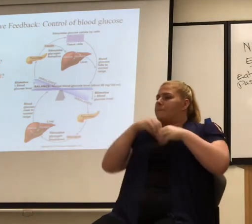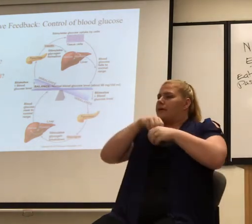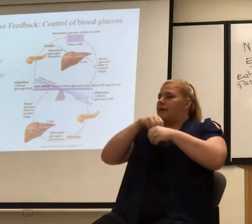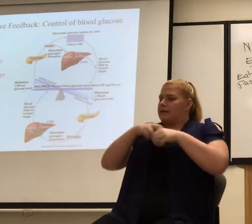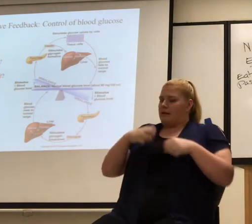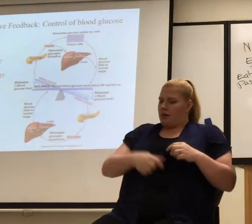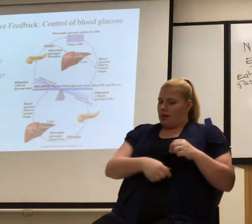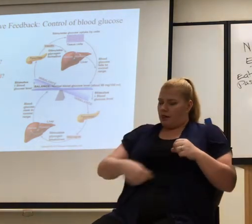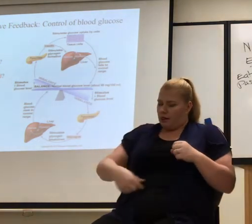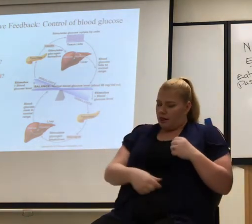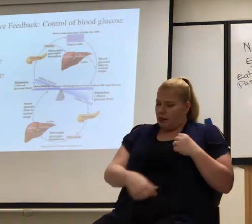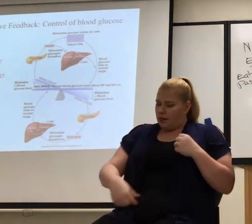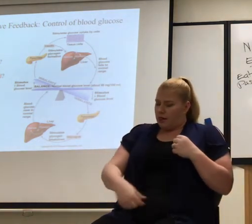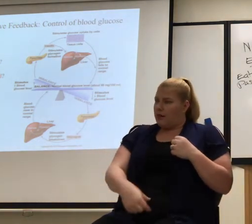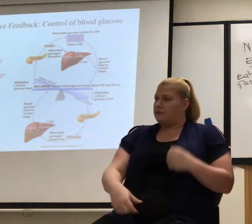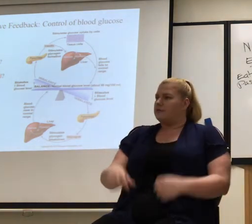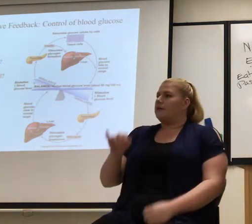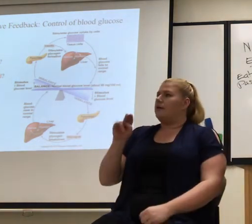little blue dots.